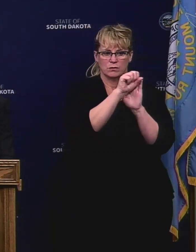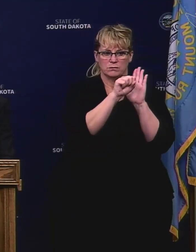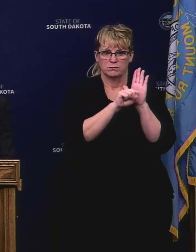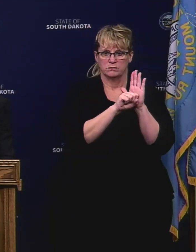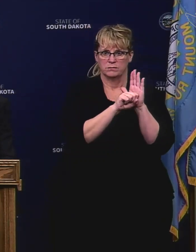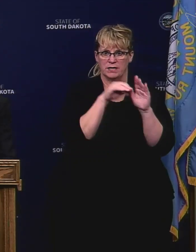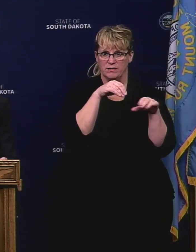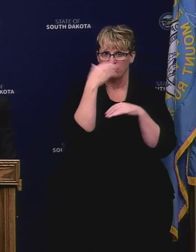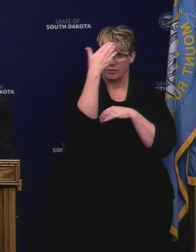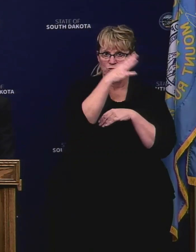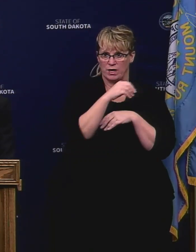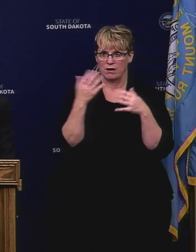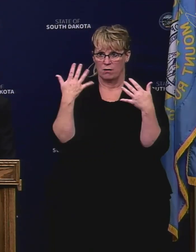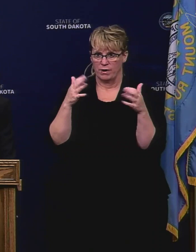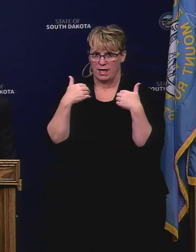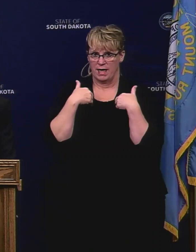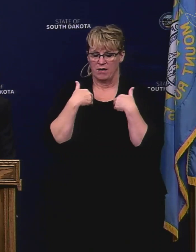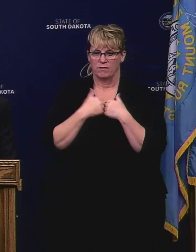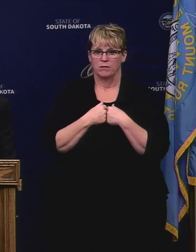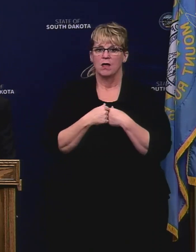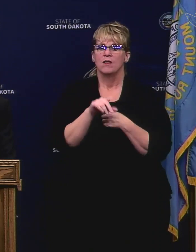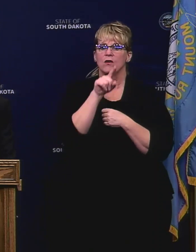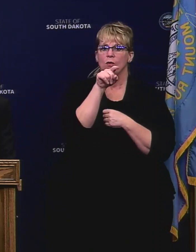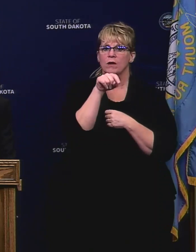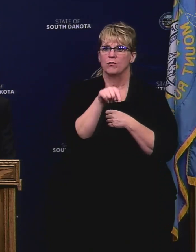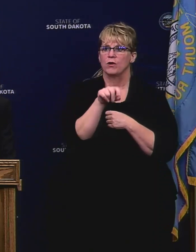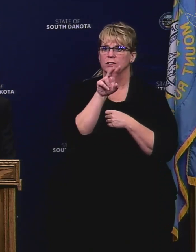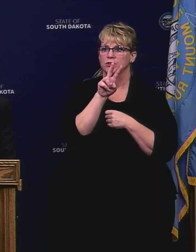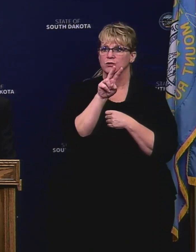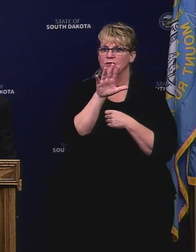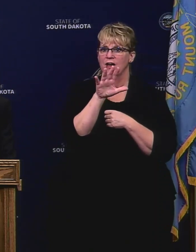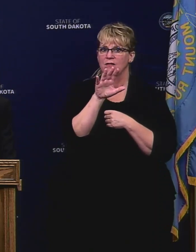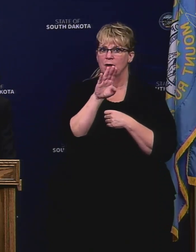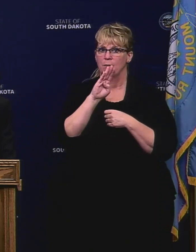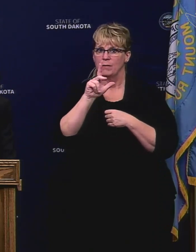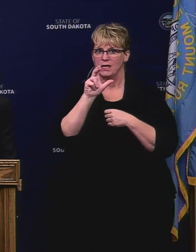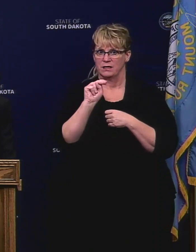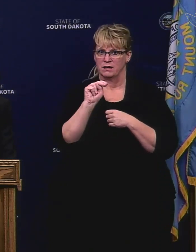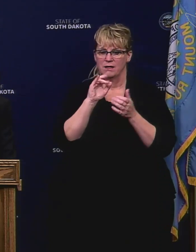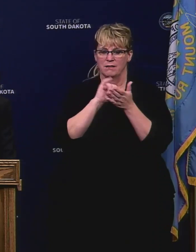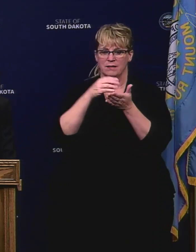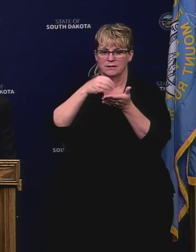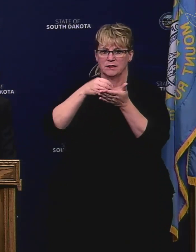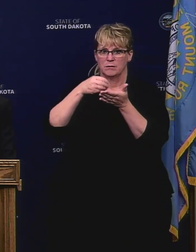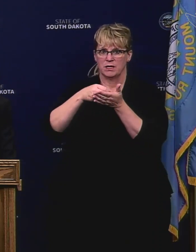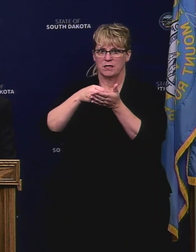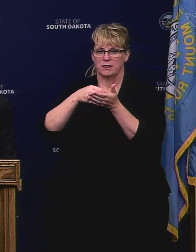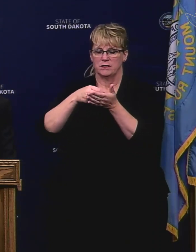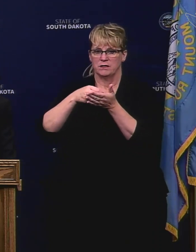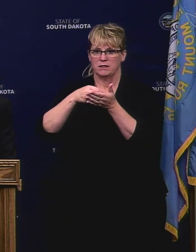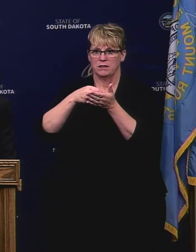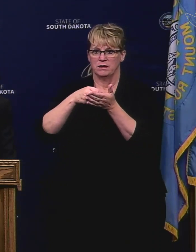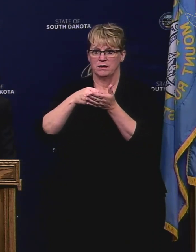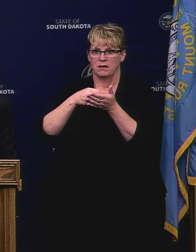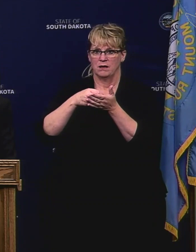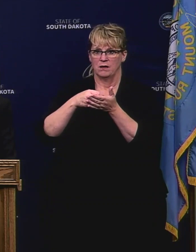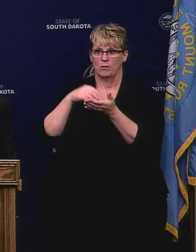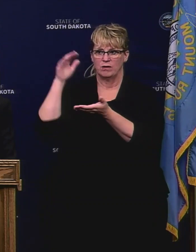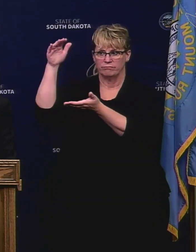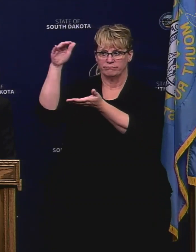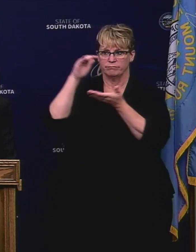already has. I want to talk about the $1.25 billion in particular. It's the allocation that has come as a result